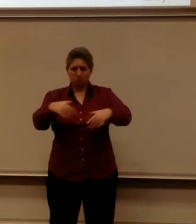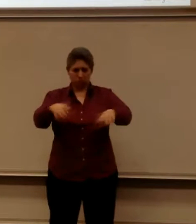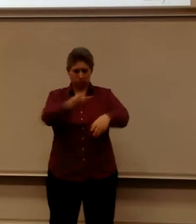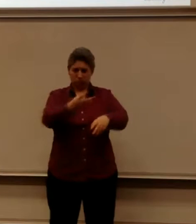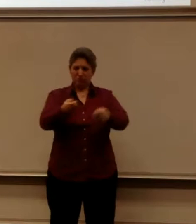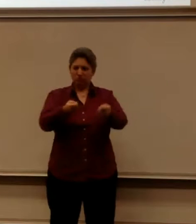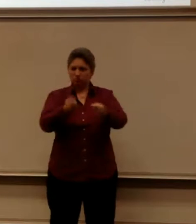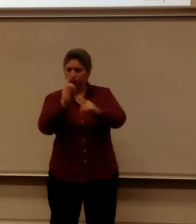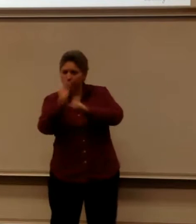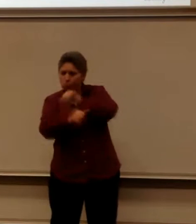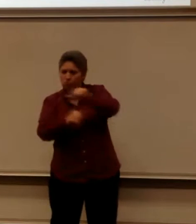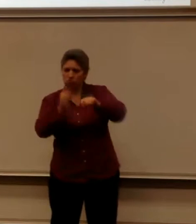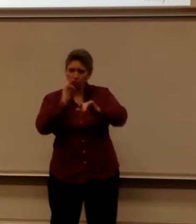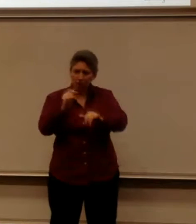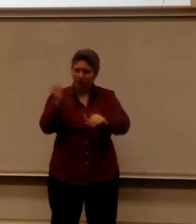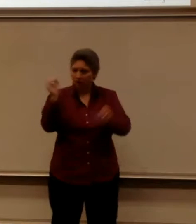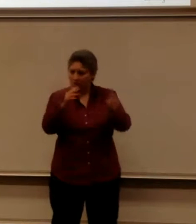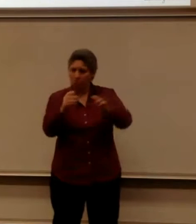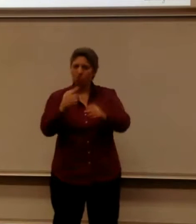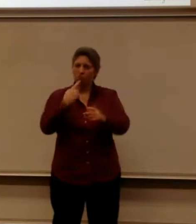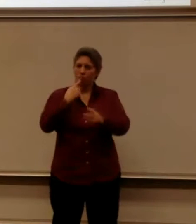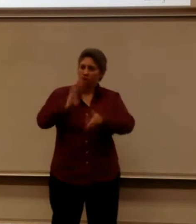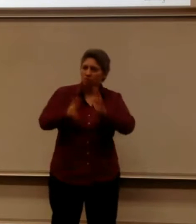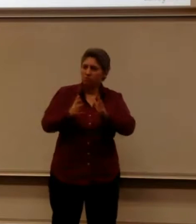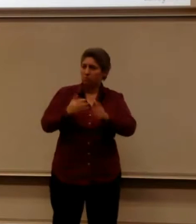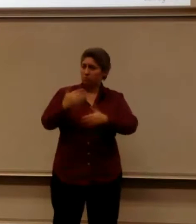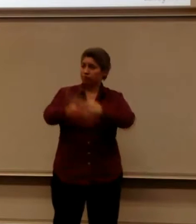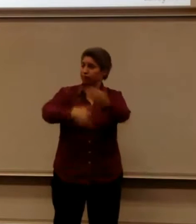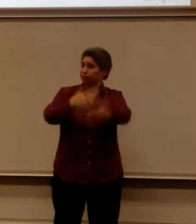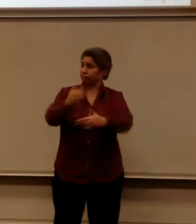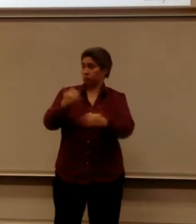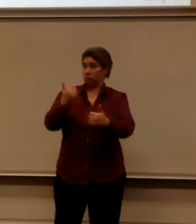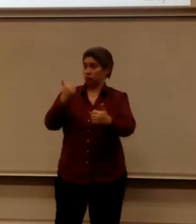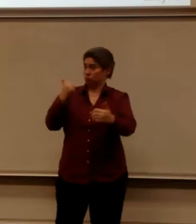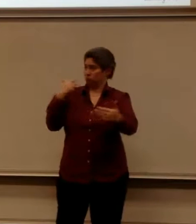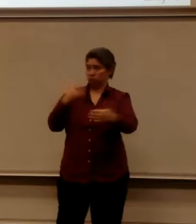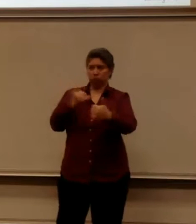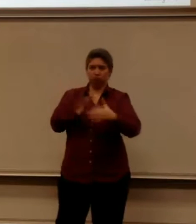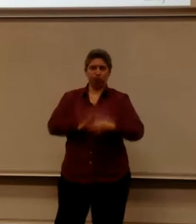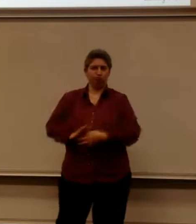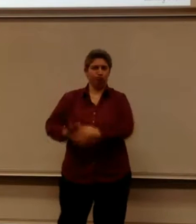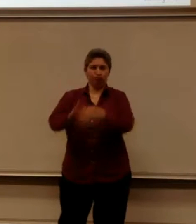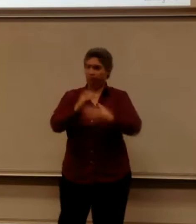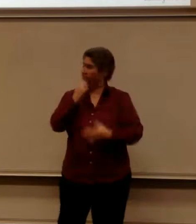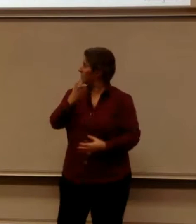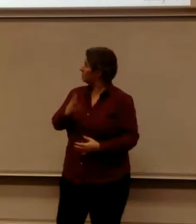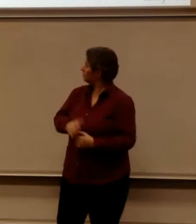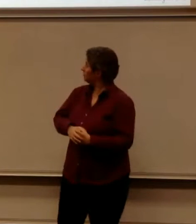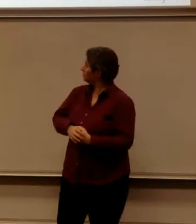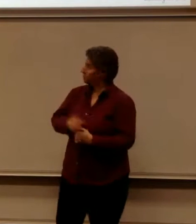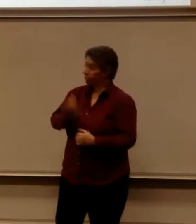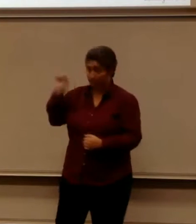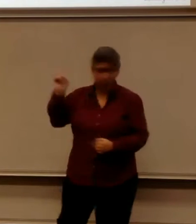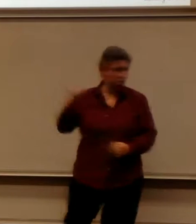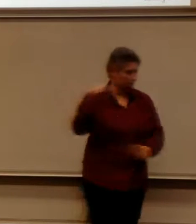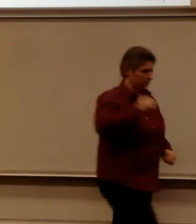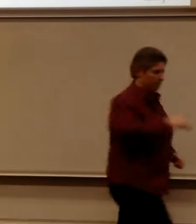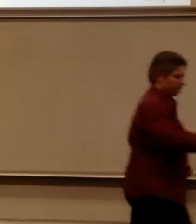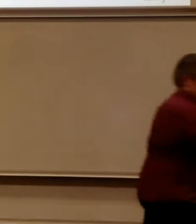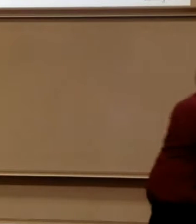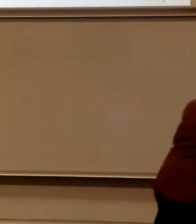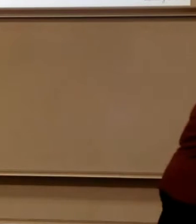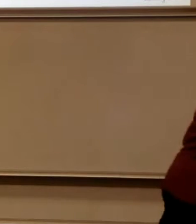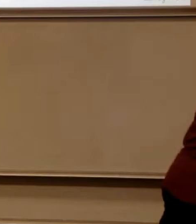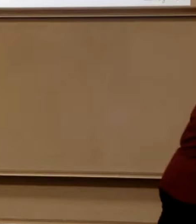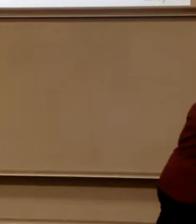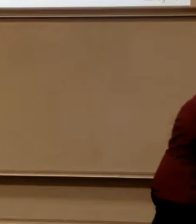So it's overseen really by the DD. We check content and ministers and overall. So it's been working really well